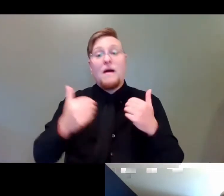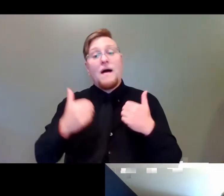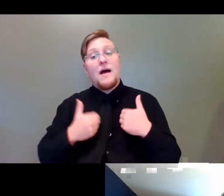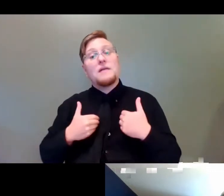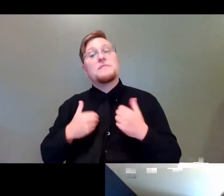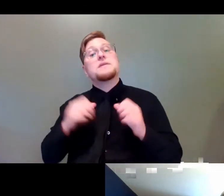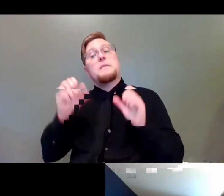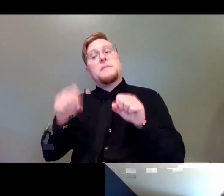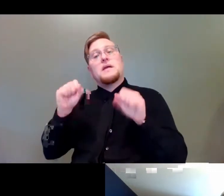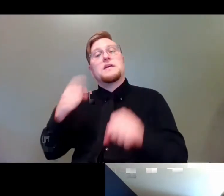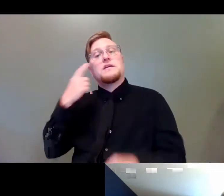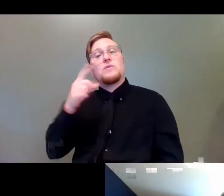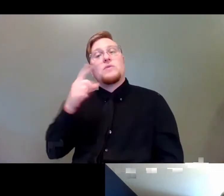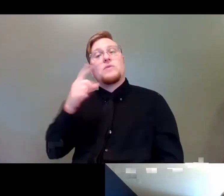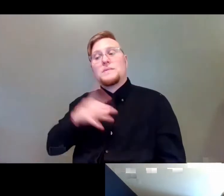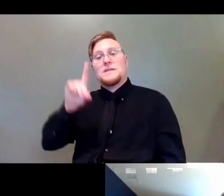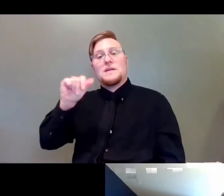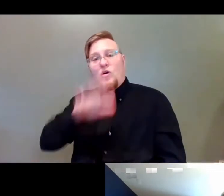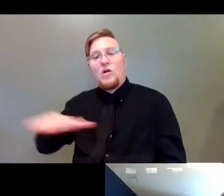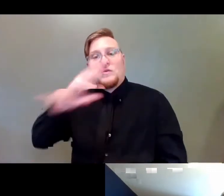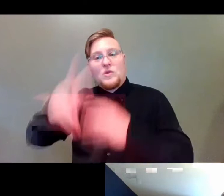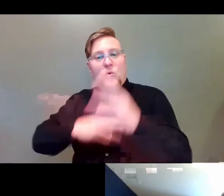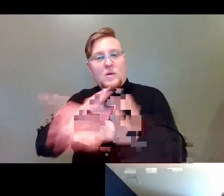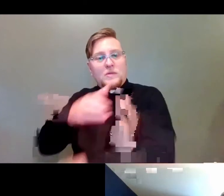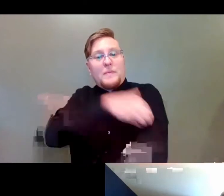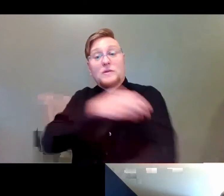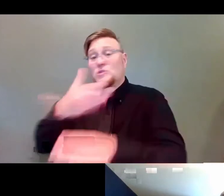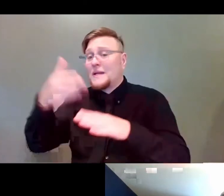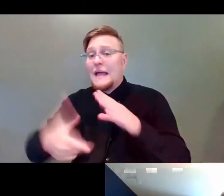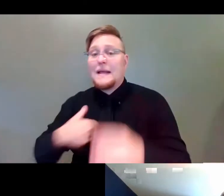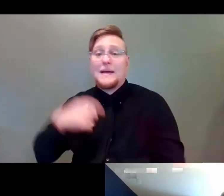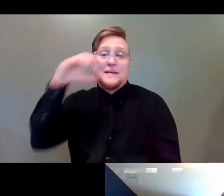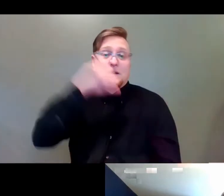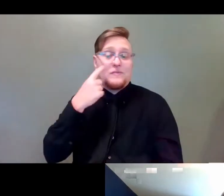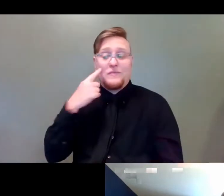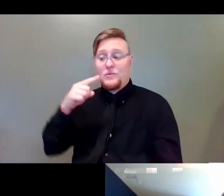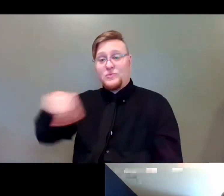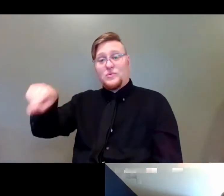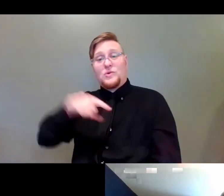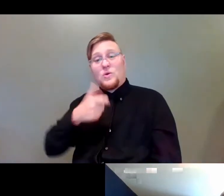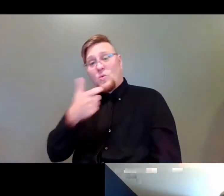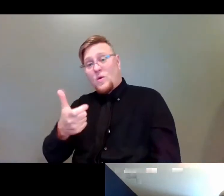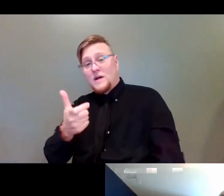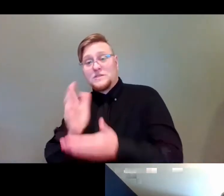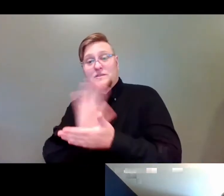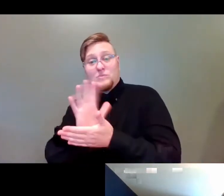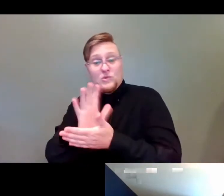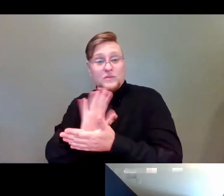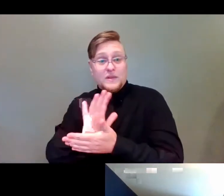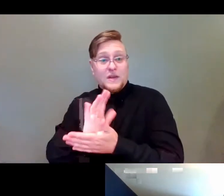disabled women around the world. So to end with, I guess, say, for those of you who watched The Power of Wild,